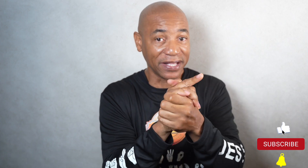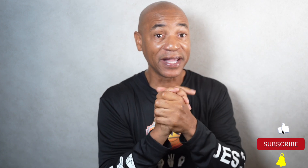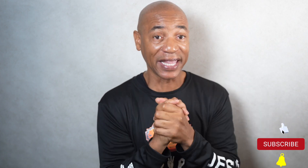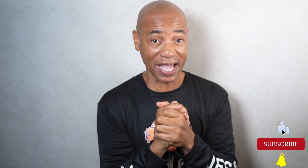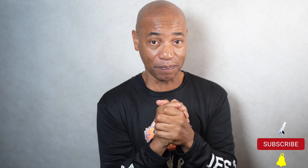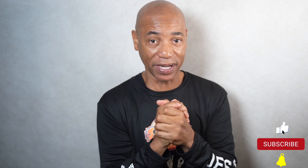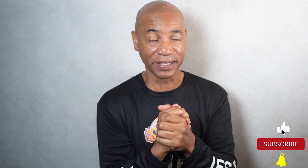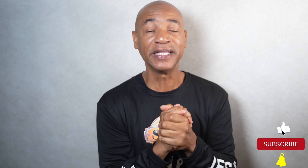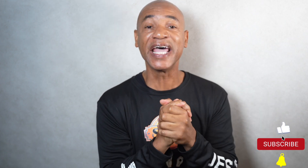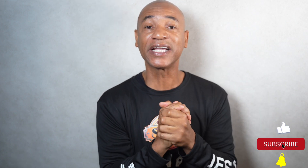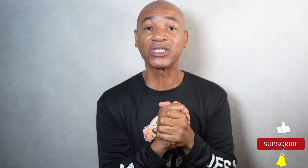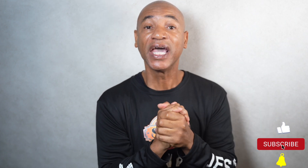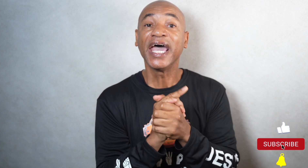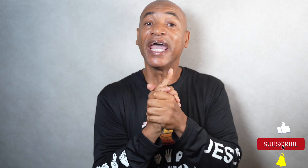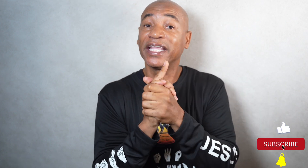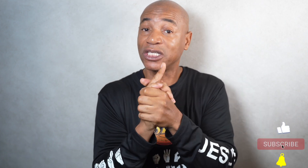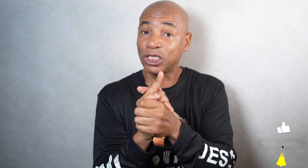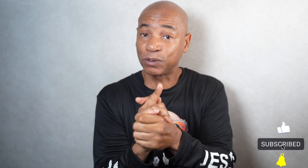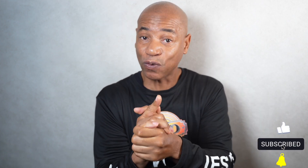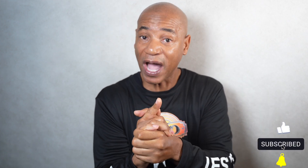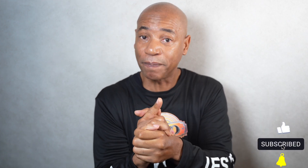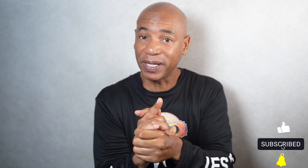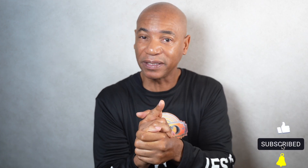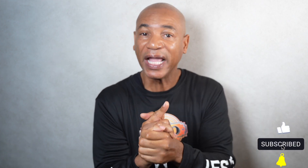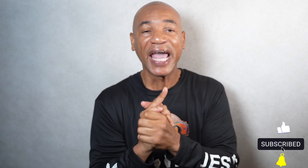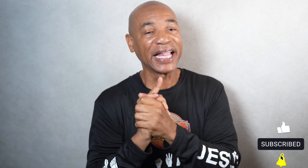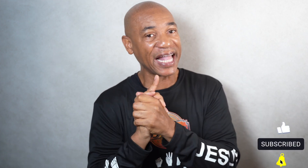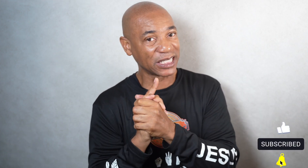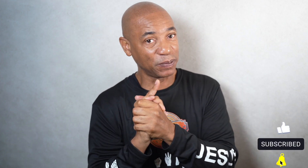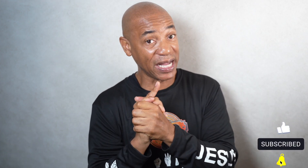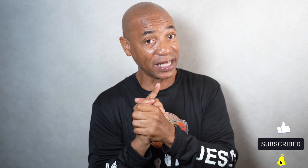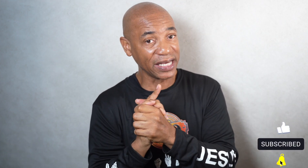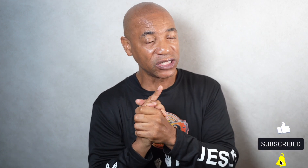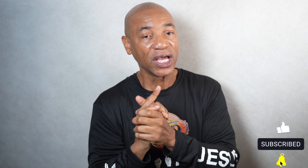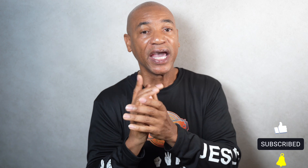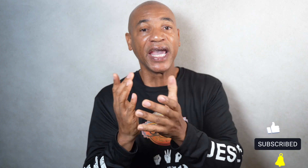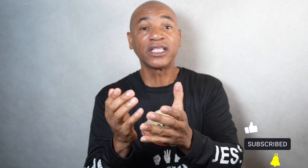the like button. Next, hit the subscribe button. And last but not least, hit the